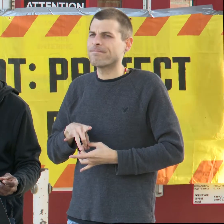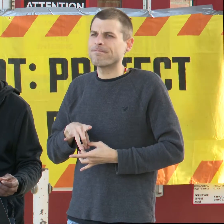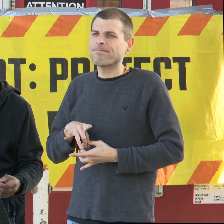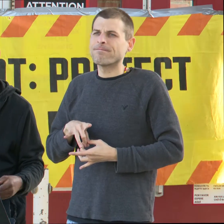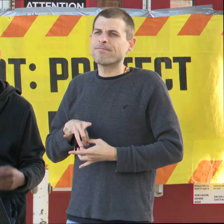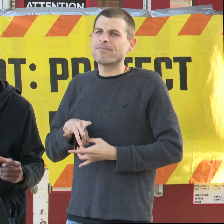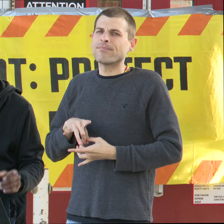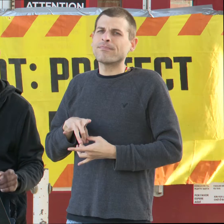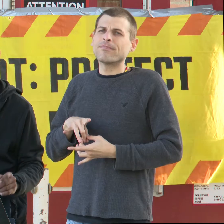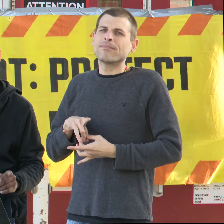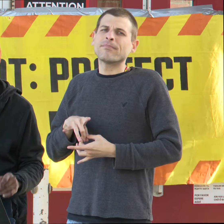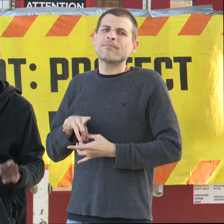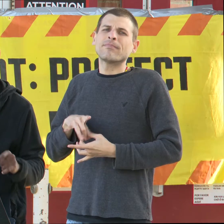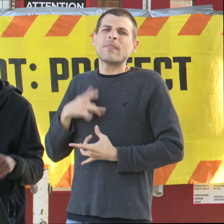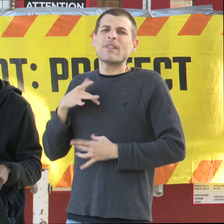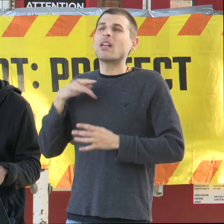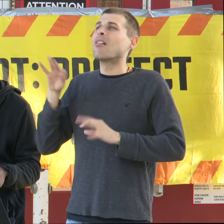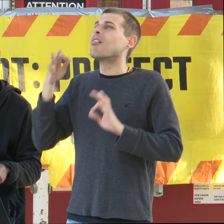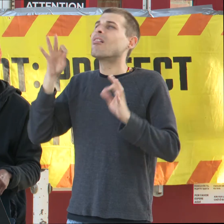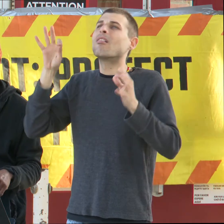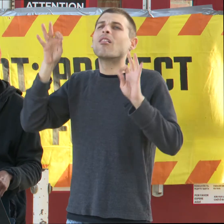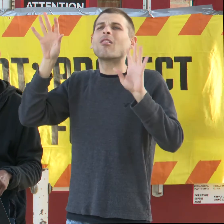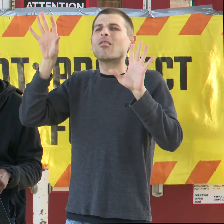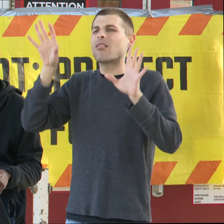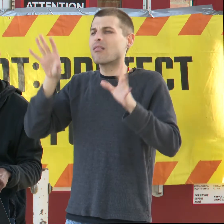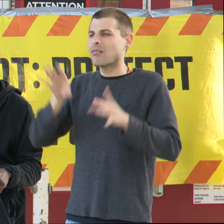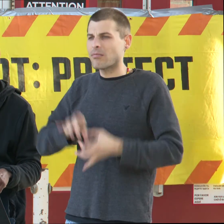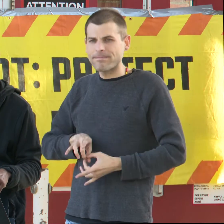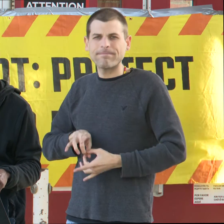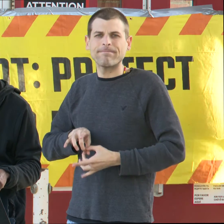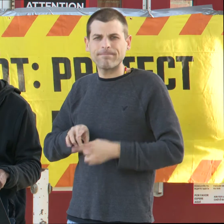Allow yourself to come back to this space, to the present moment.